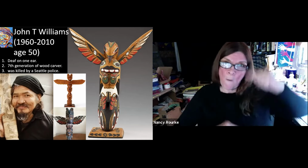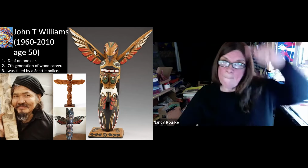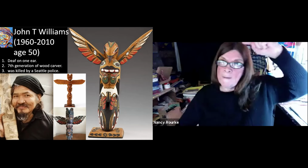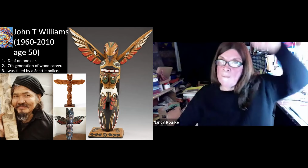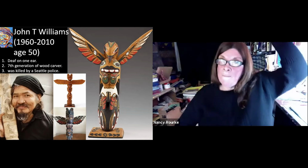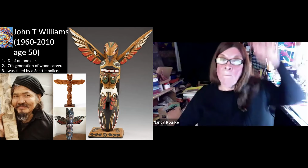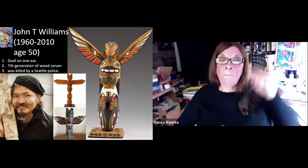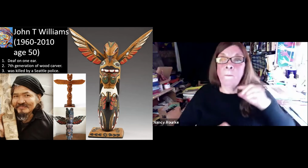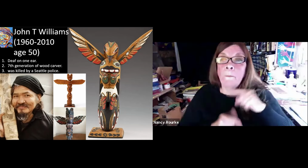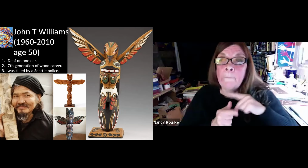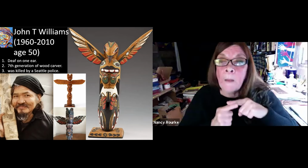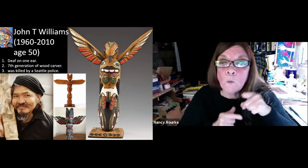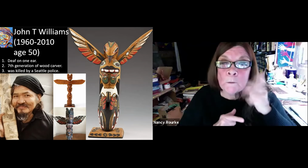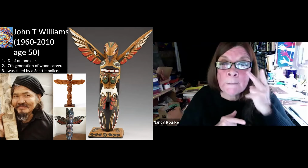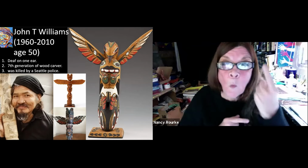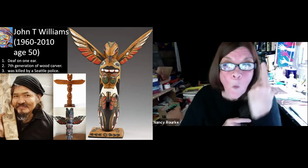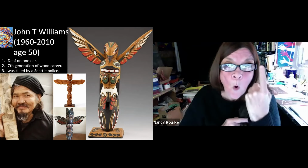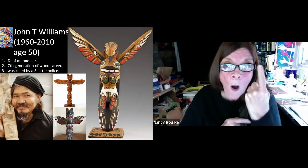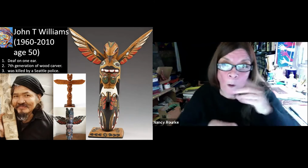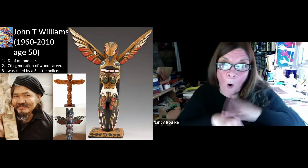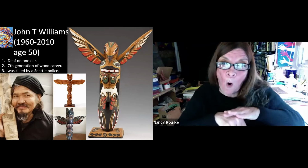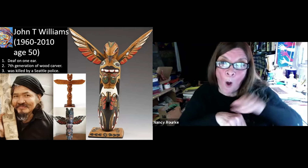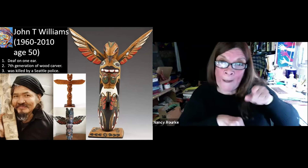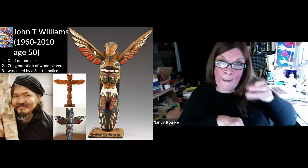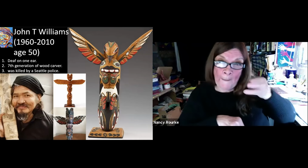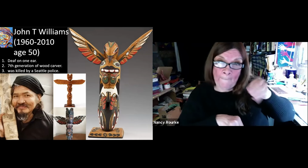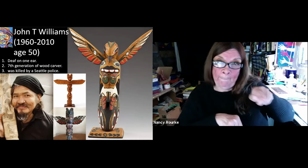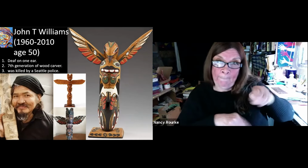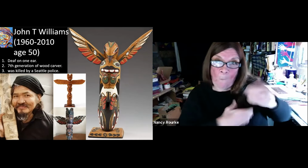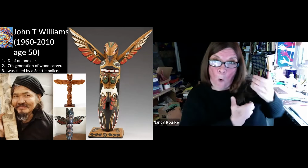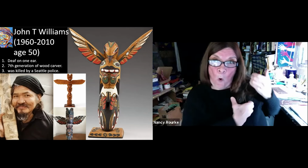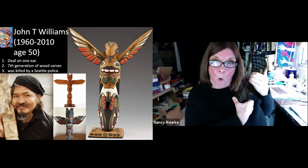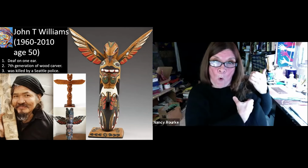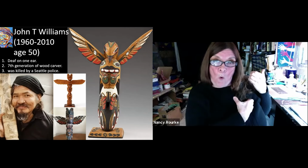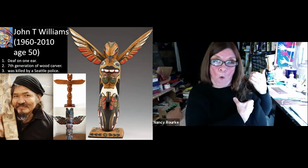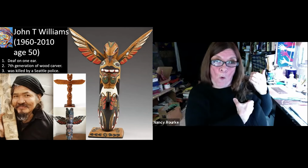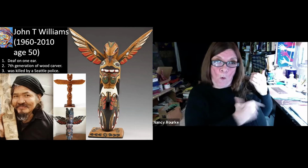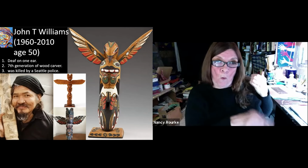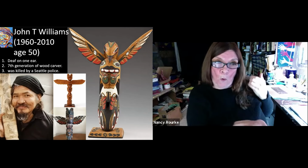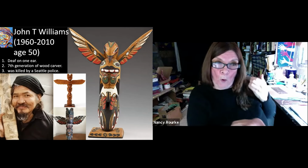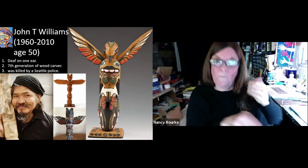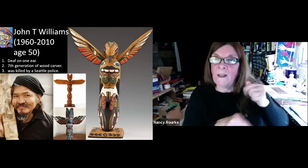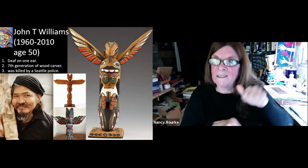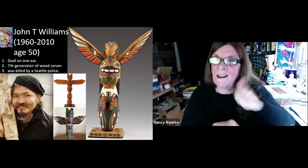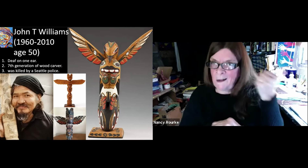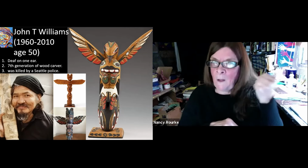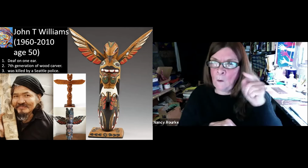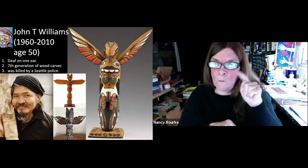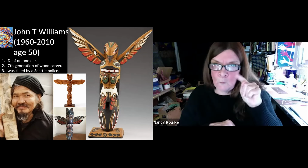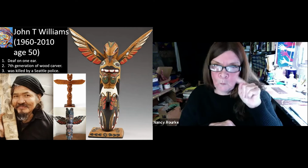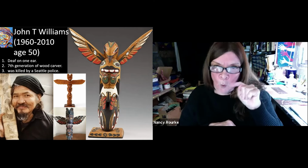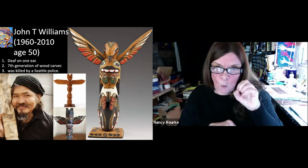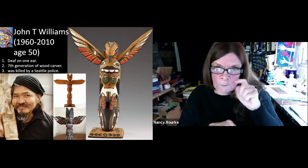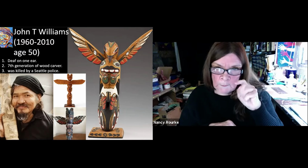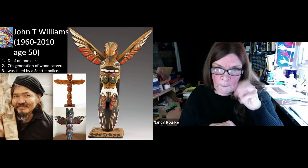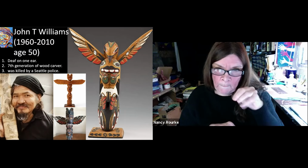poles that were made by John T. Williams, and he's made them in various sizes. And you can actually see if you look